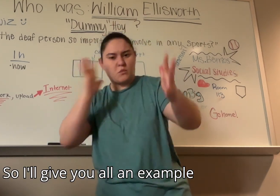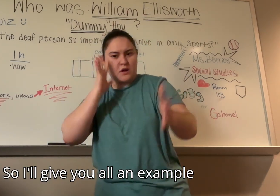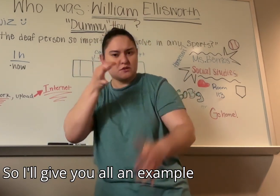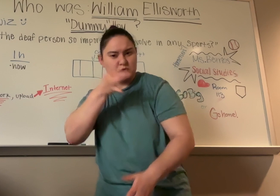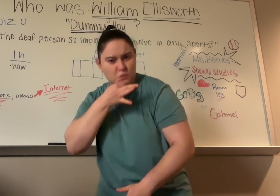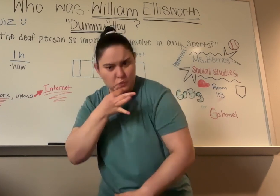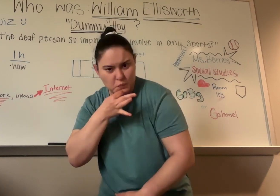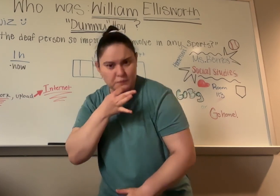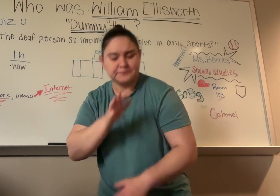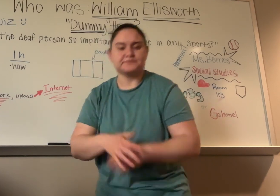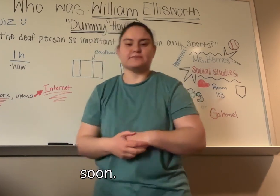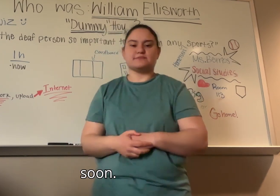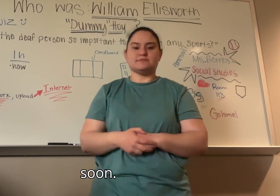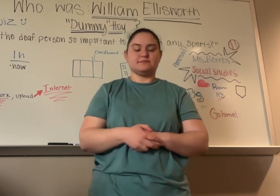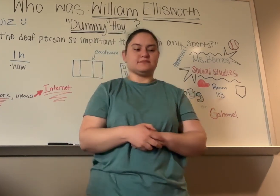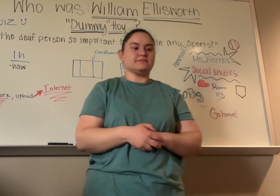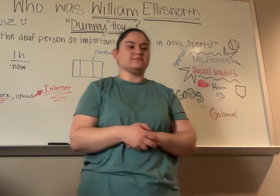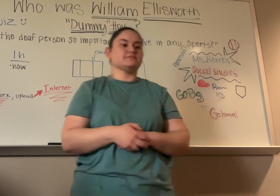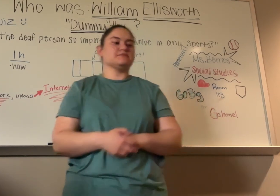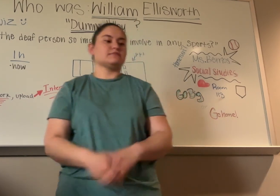example soon.